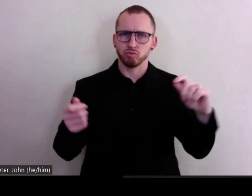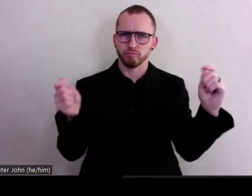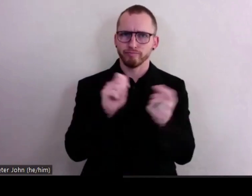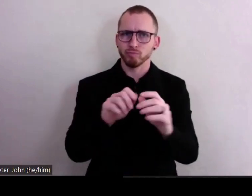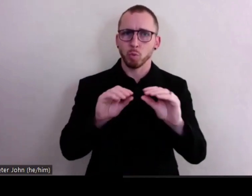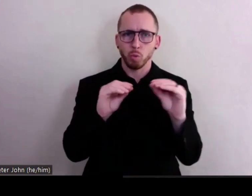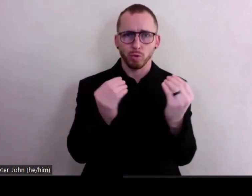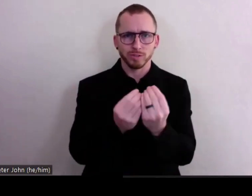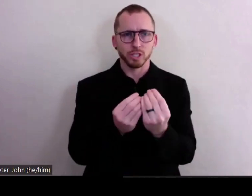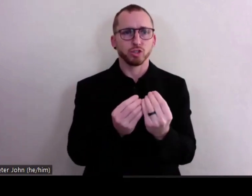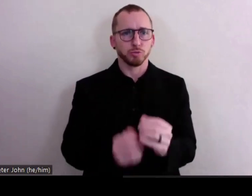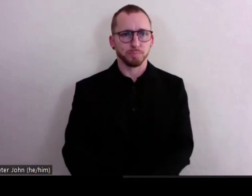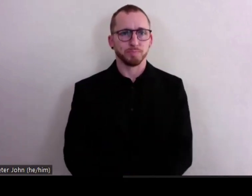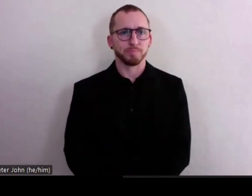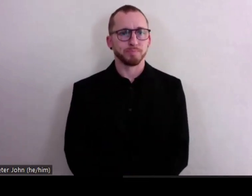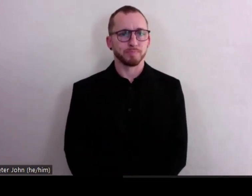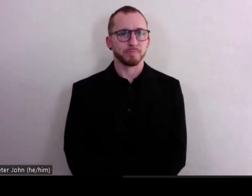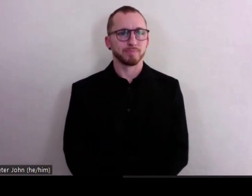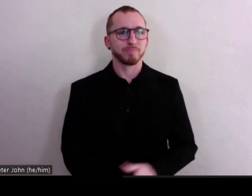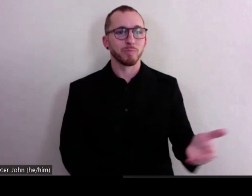Lesa.